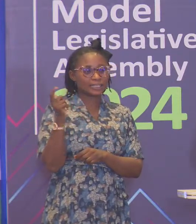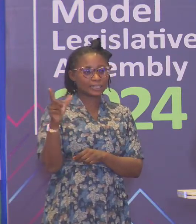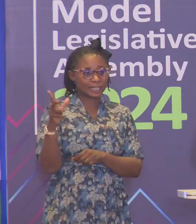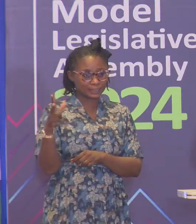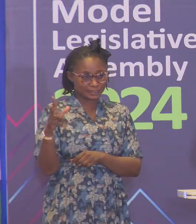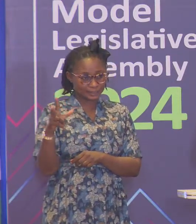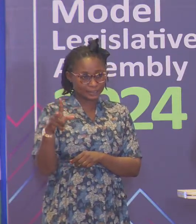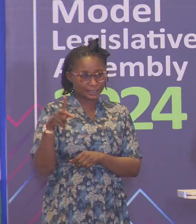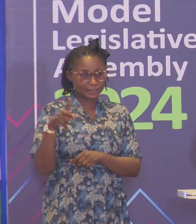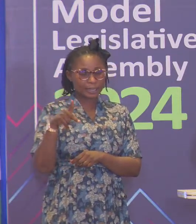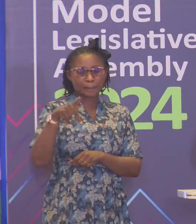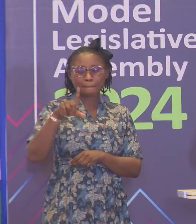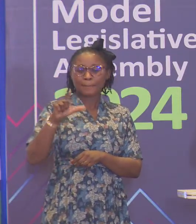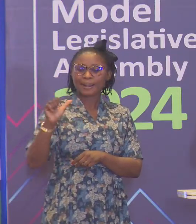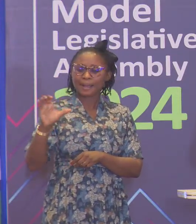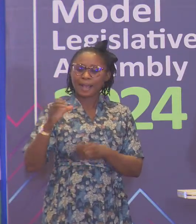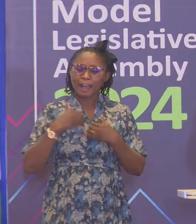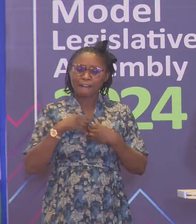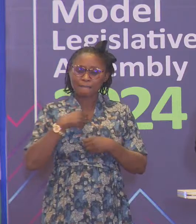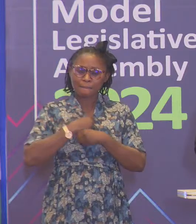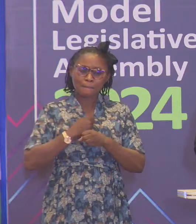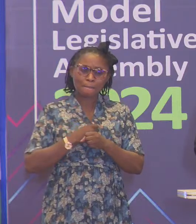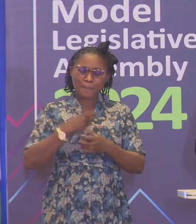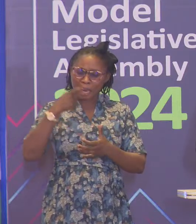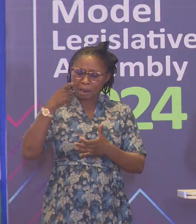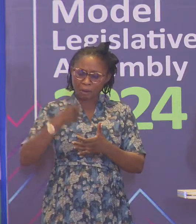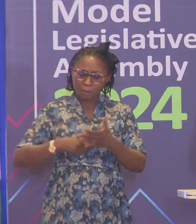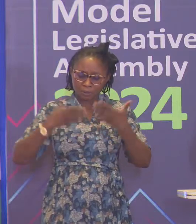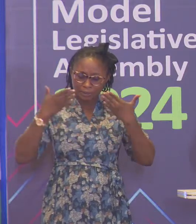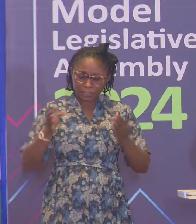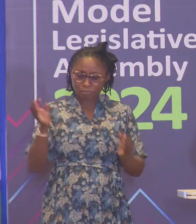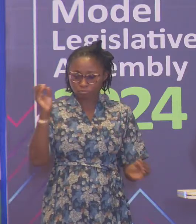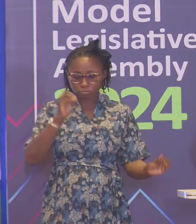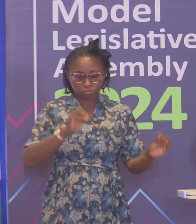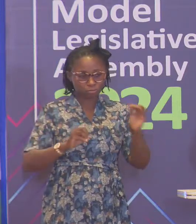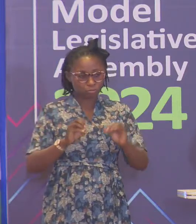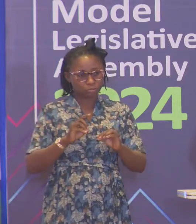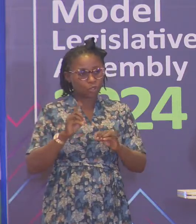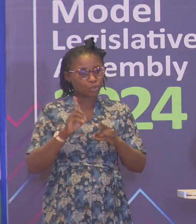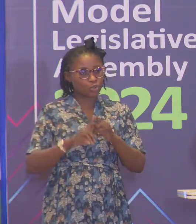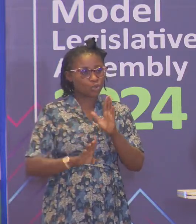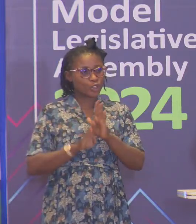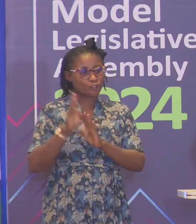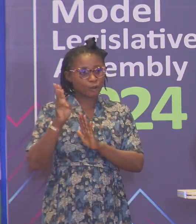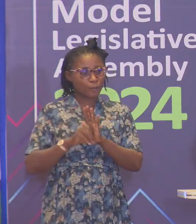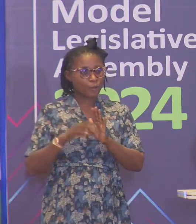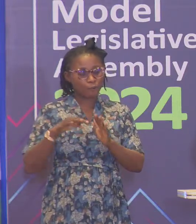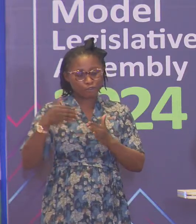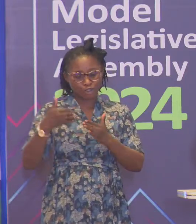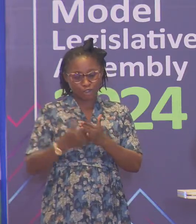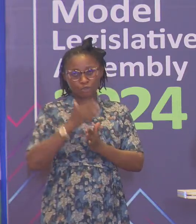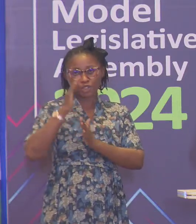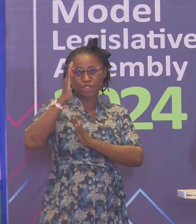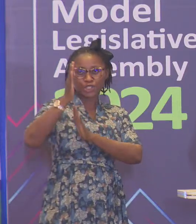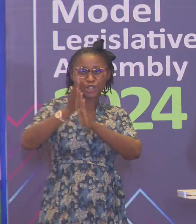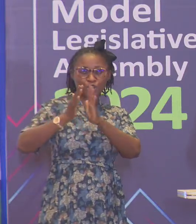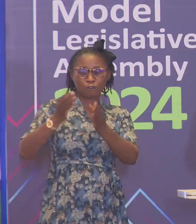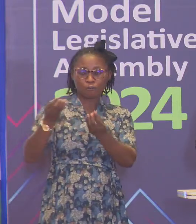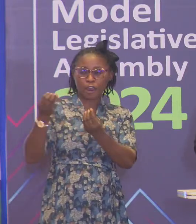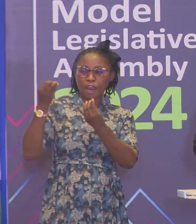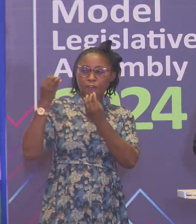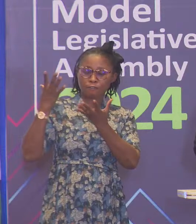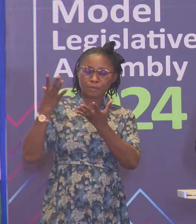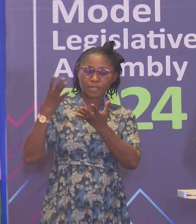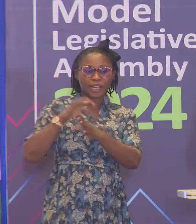made priceless contributions to the development of a new generation of informed,